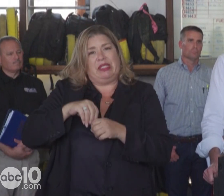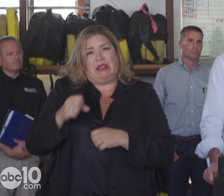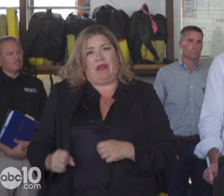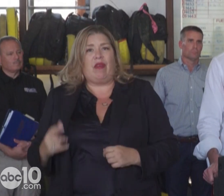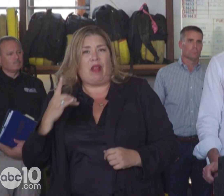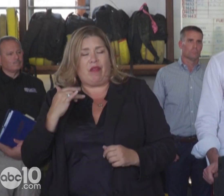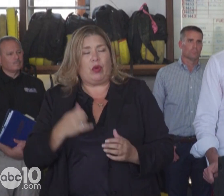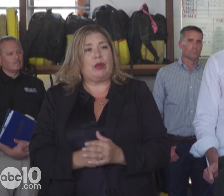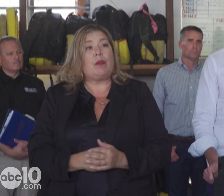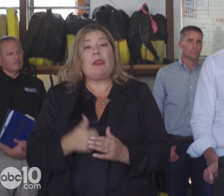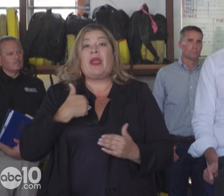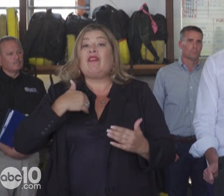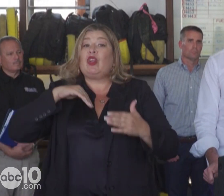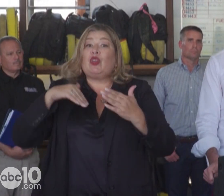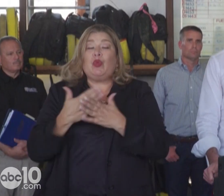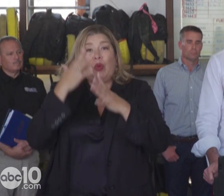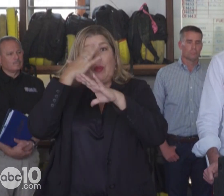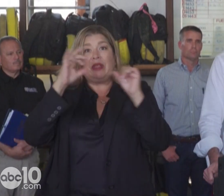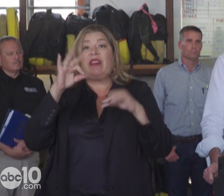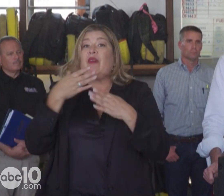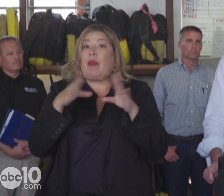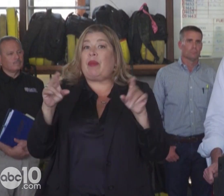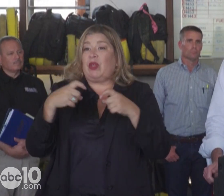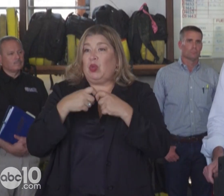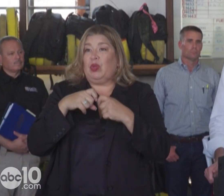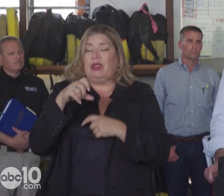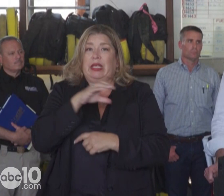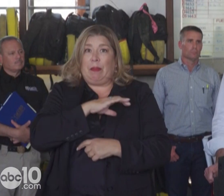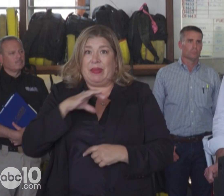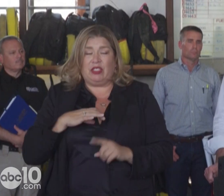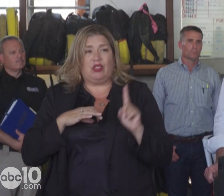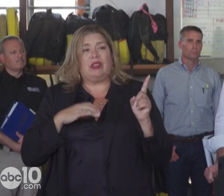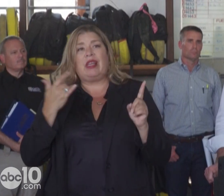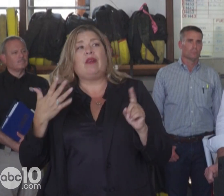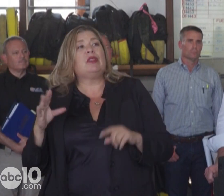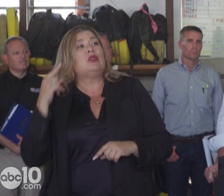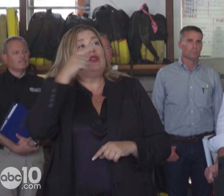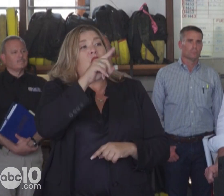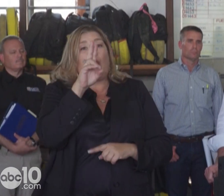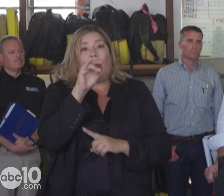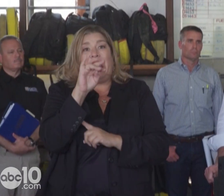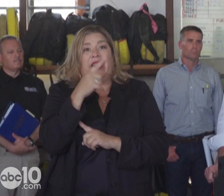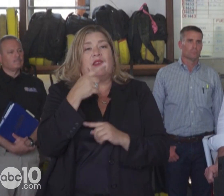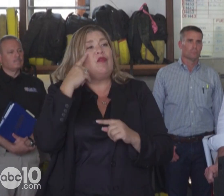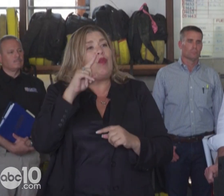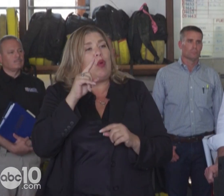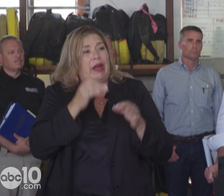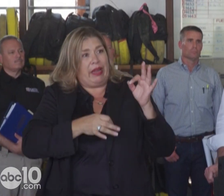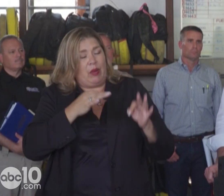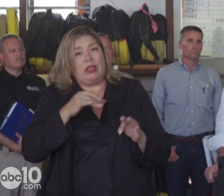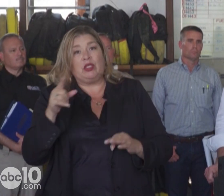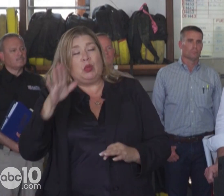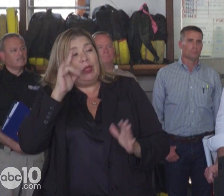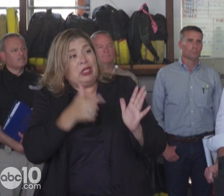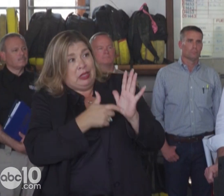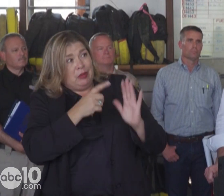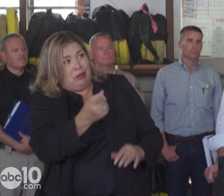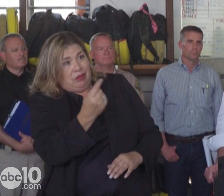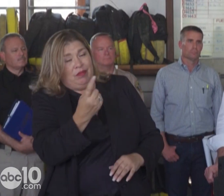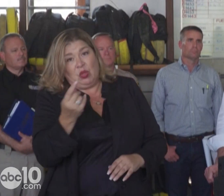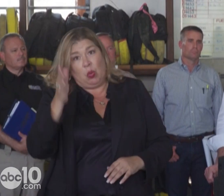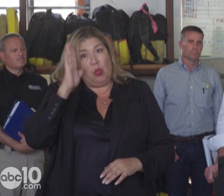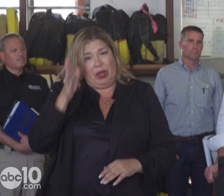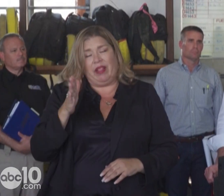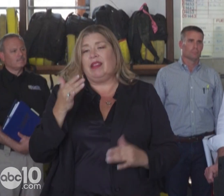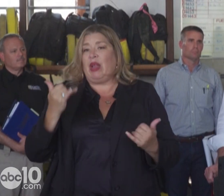We have a new president of the PUC. She was up in Redding having public hearings, and she will take them to task. Mark my word, it